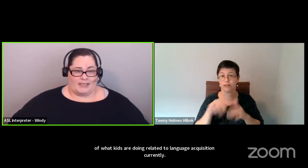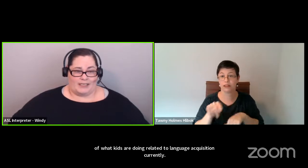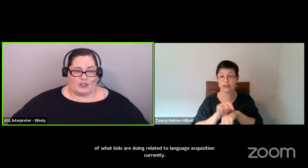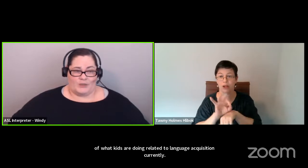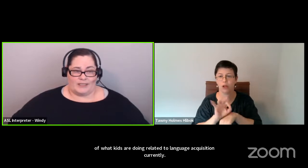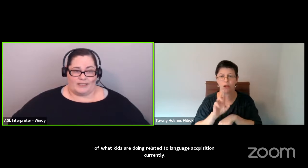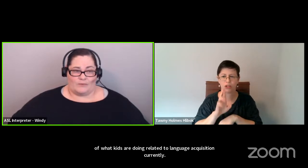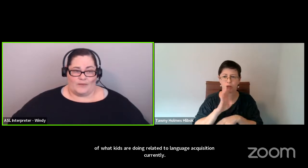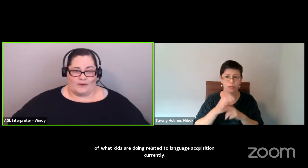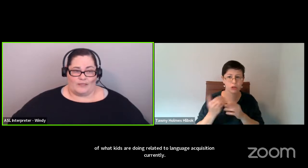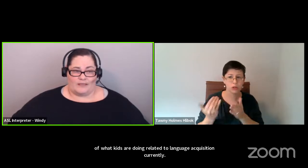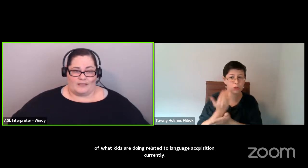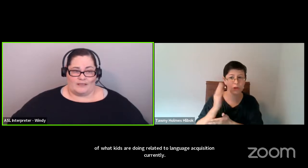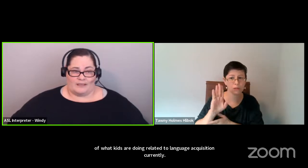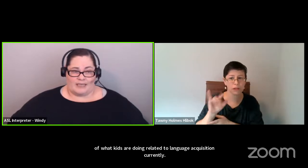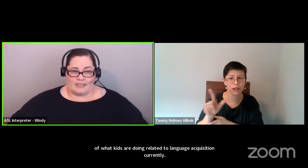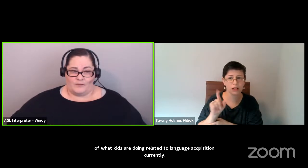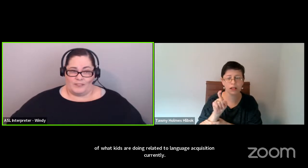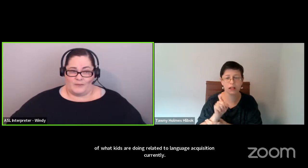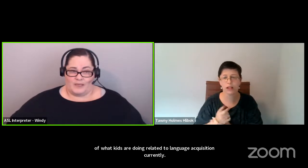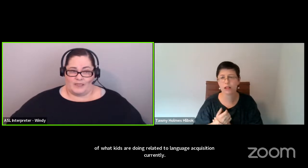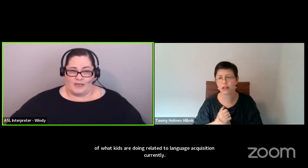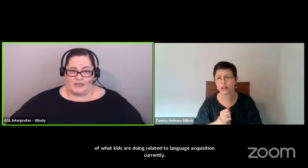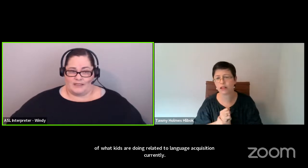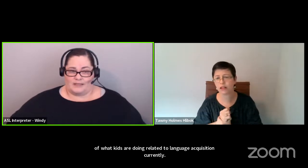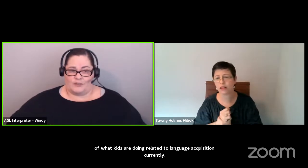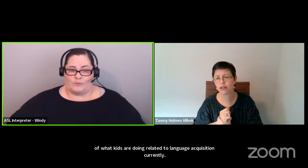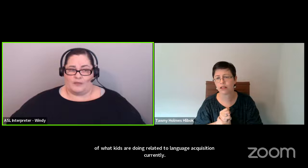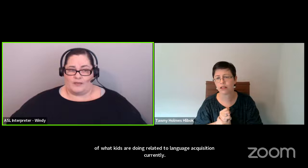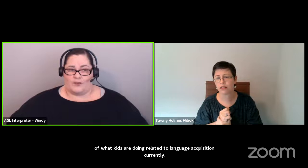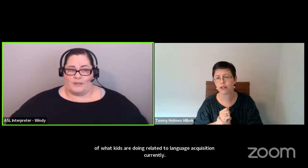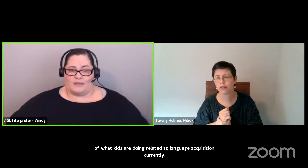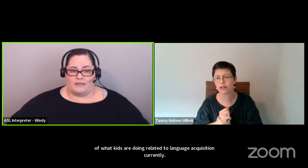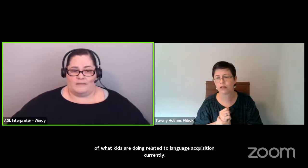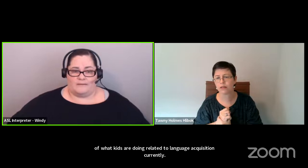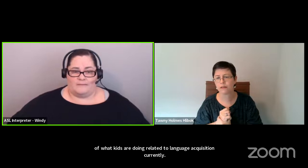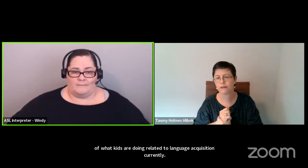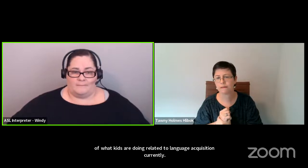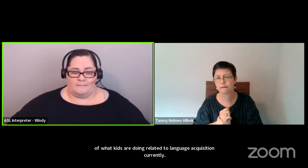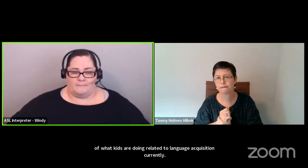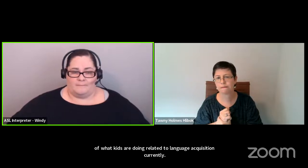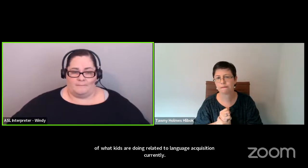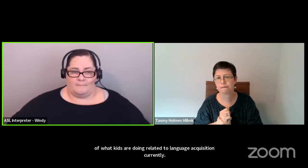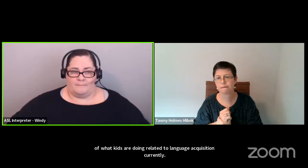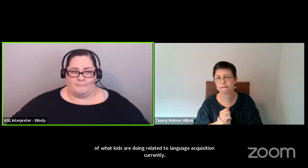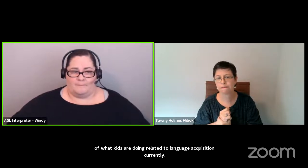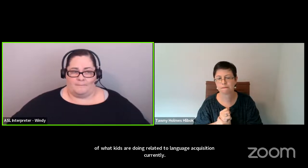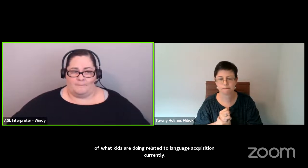SB 1092 is the one that's the task force is based on? Is that the new bill that you mean?